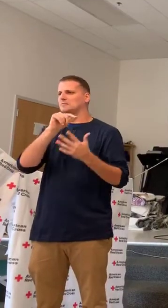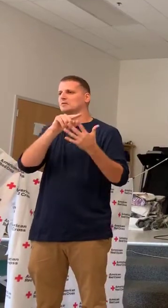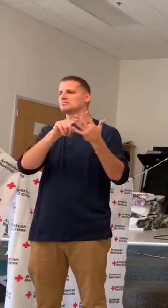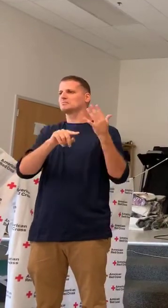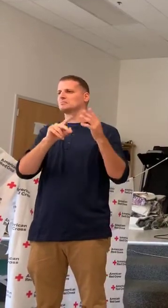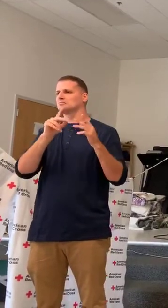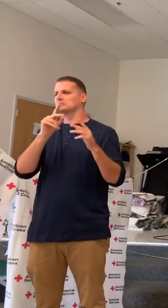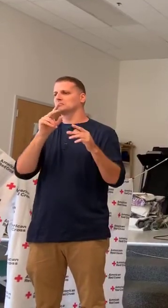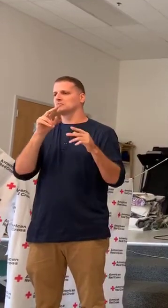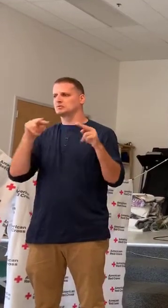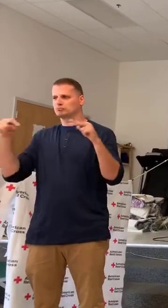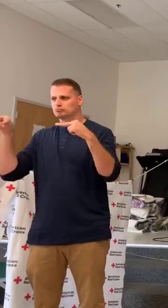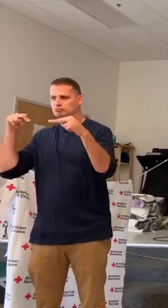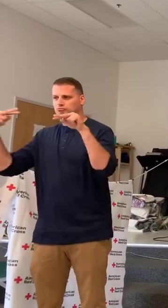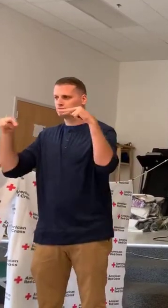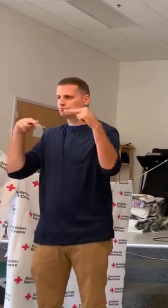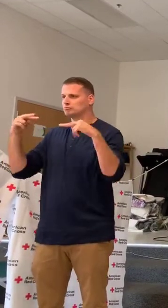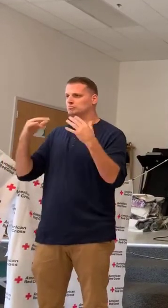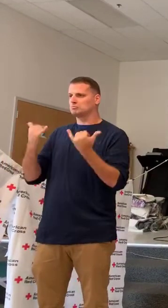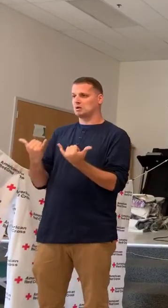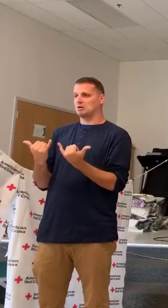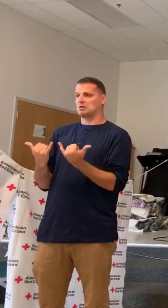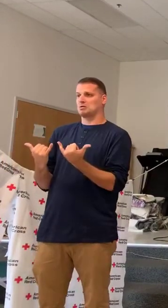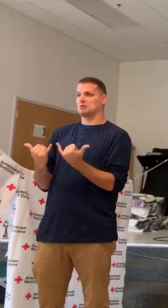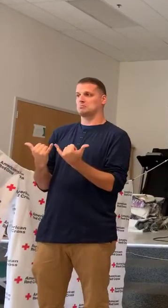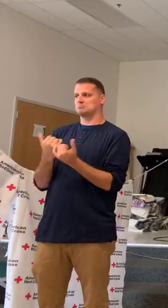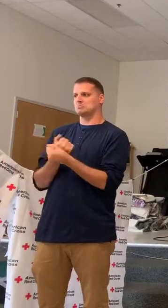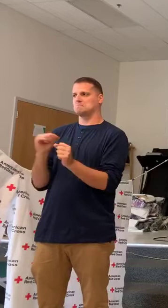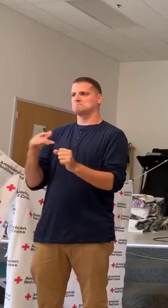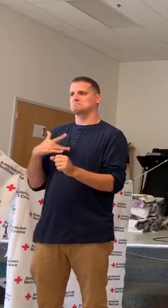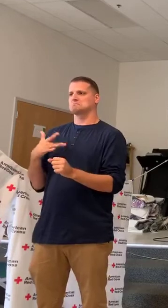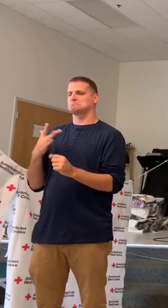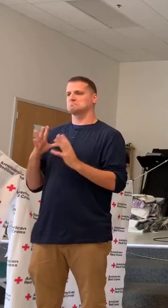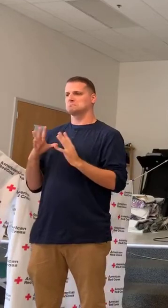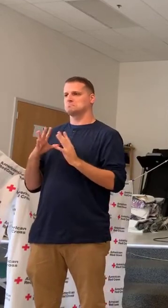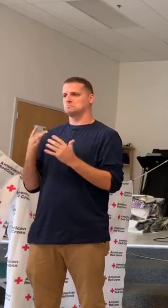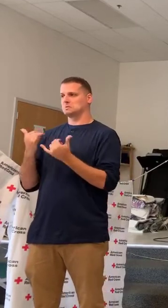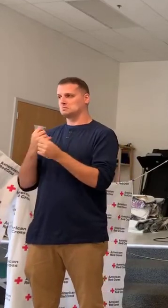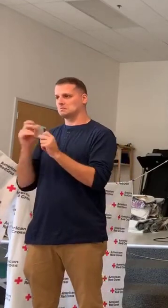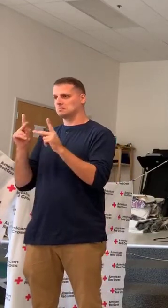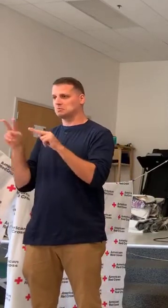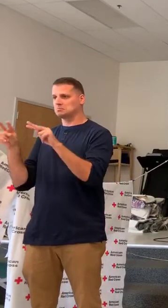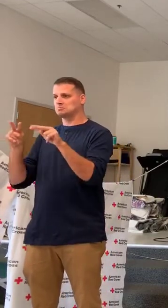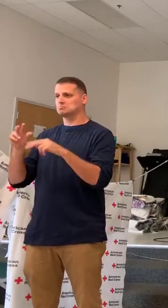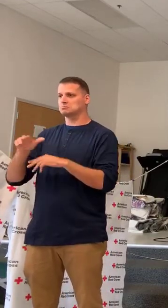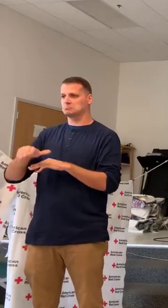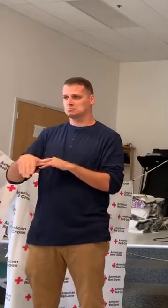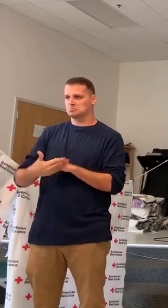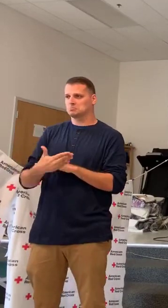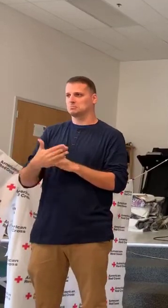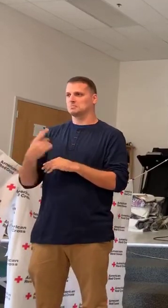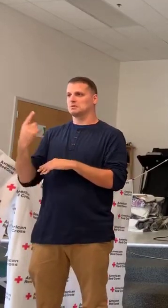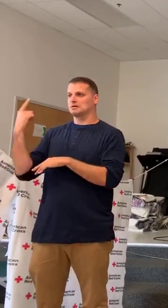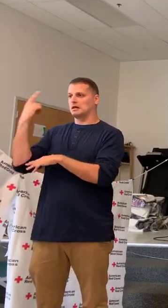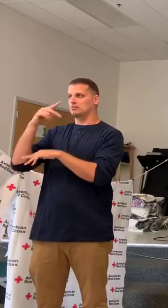But like Norm said, we're at the point, the safety experts have looked at the highway night and day, and they